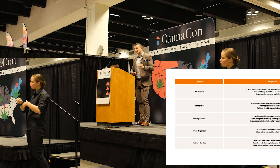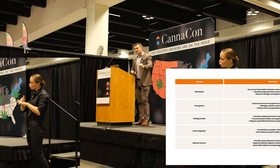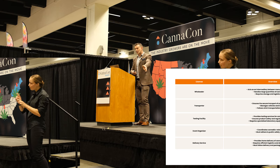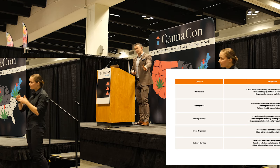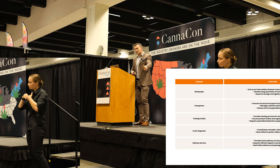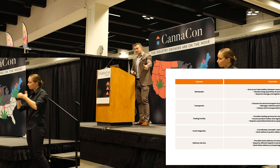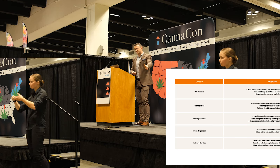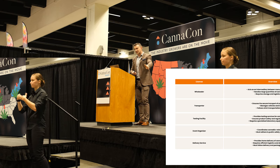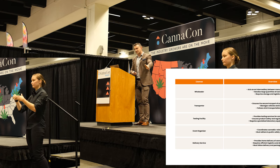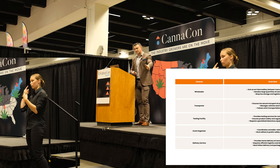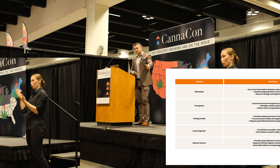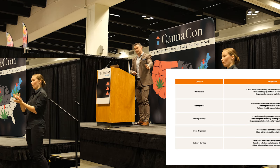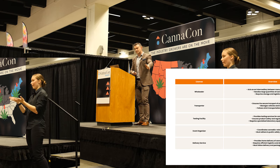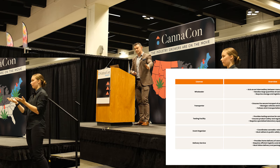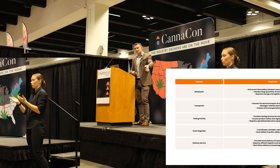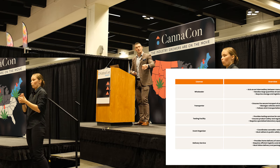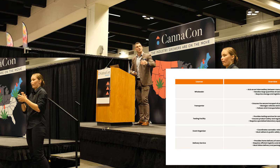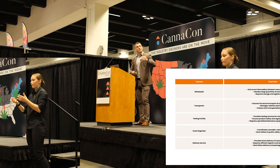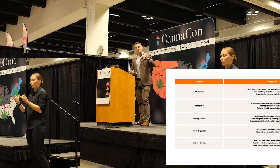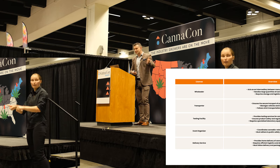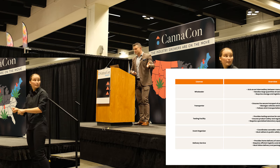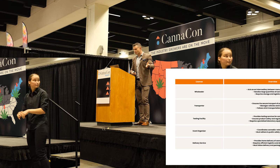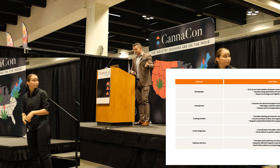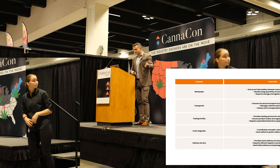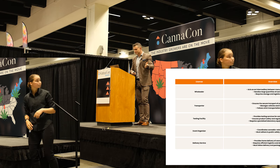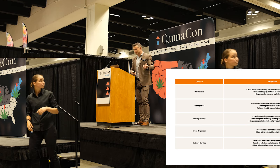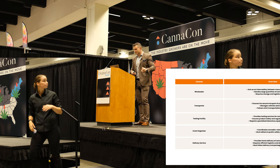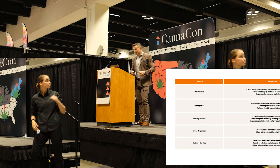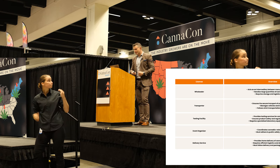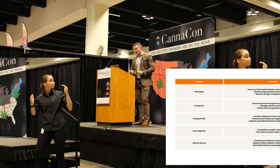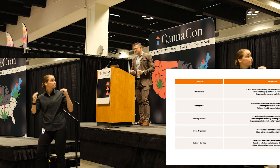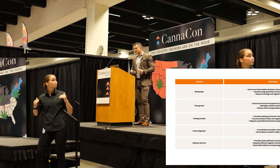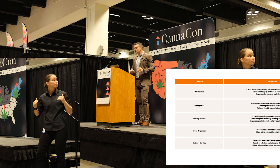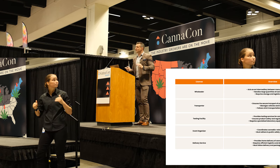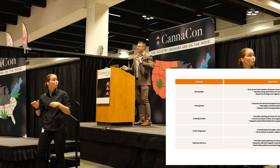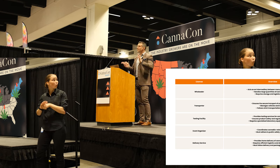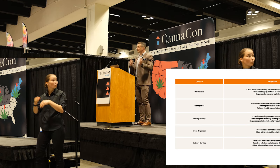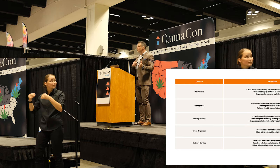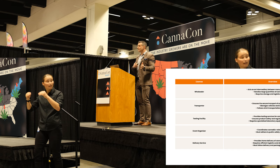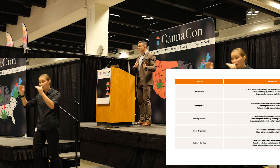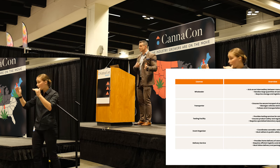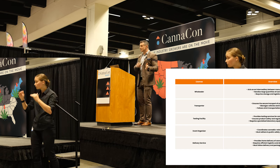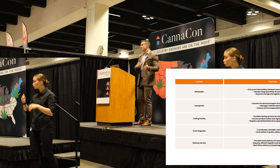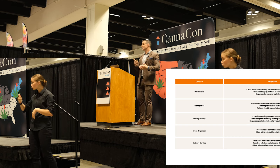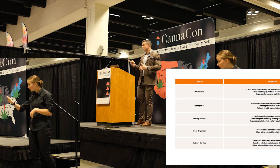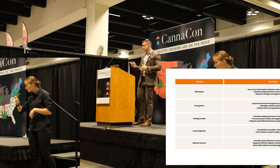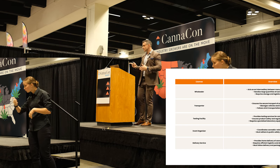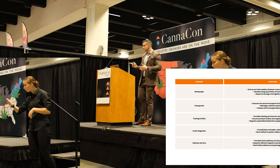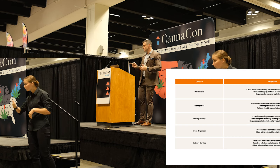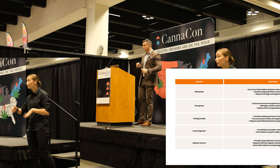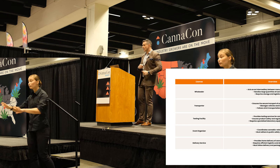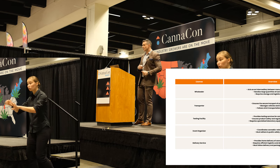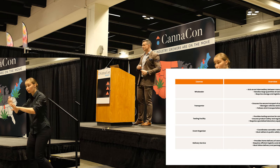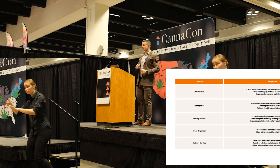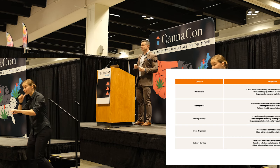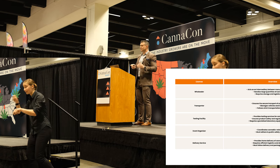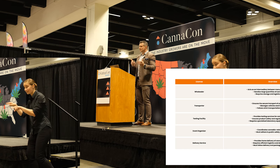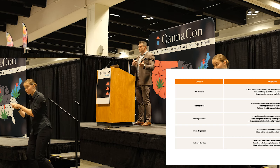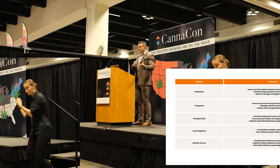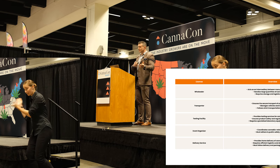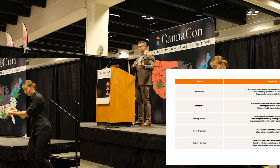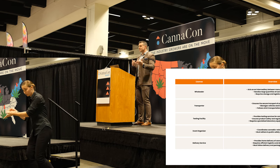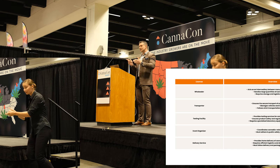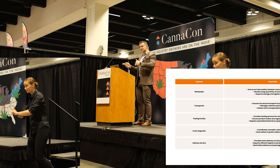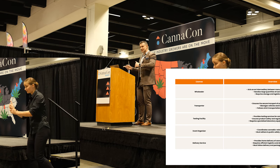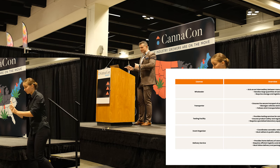In addition to that, we've got wholesaler, transporter, and again, these should not be confused with delivery, right, which is